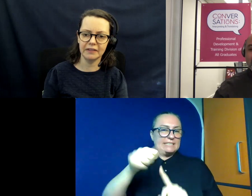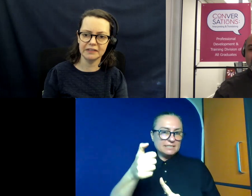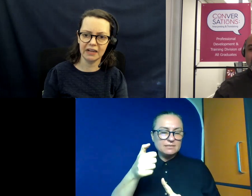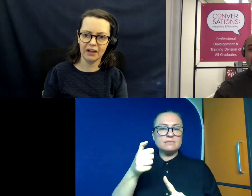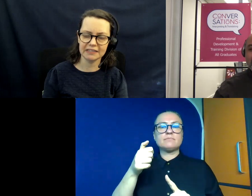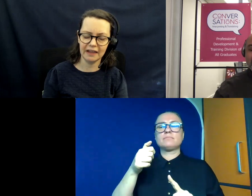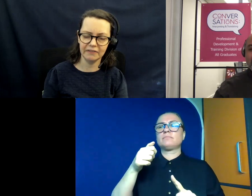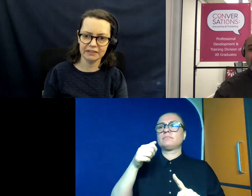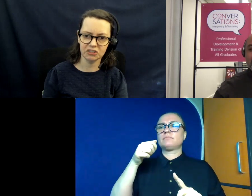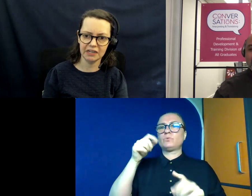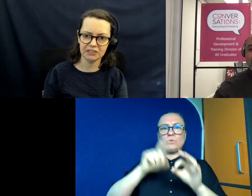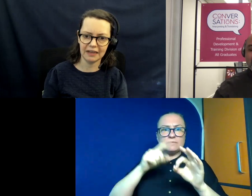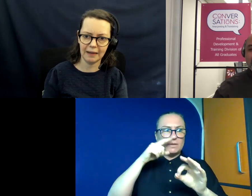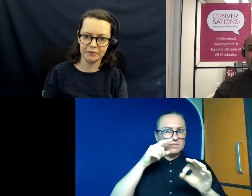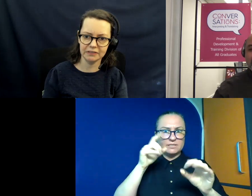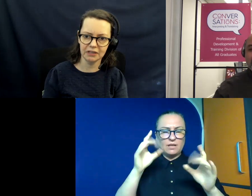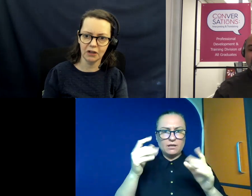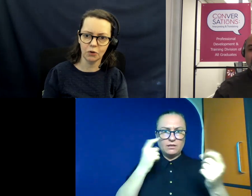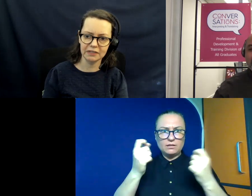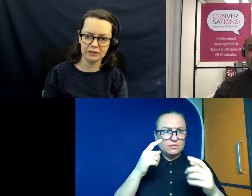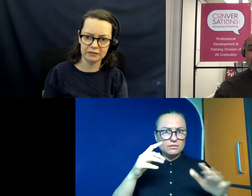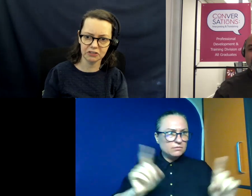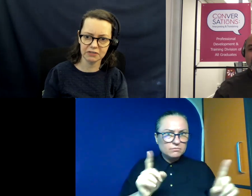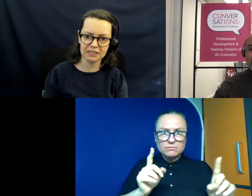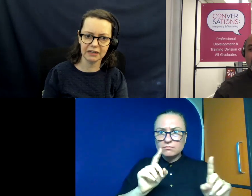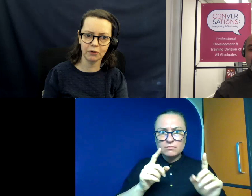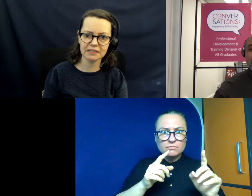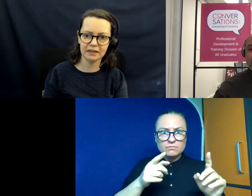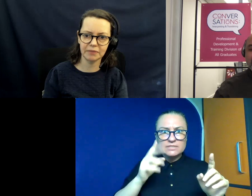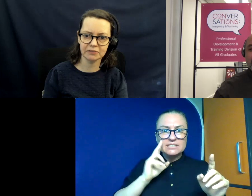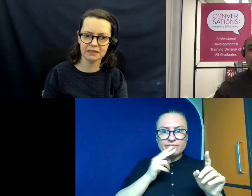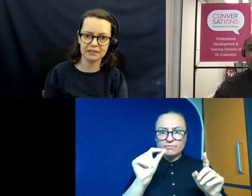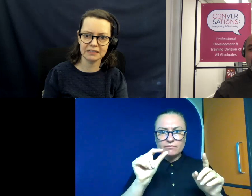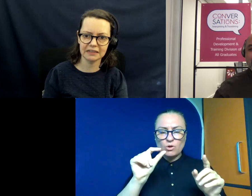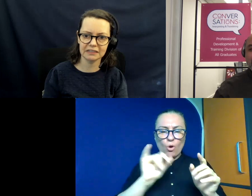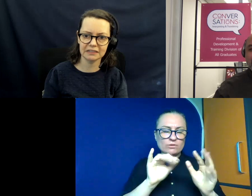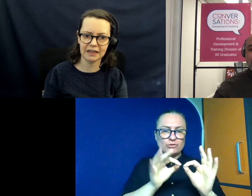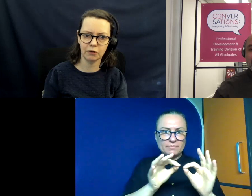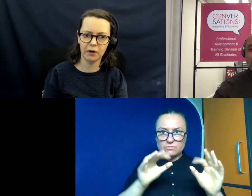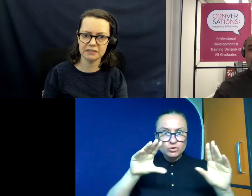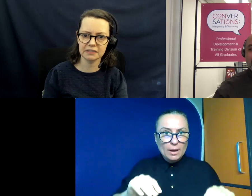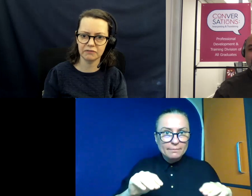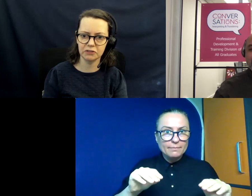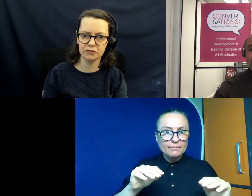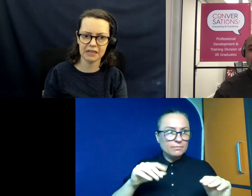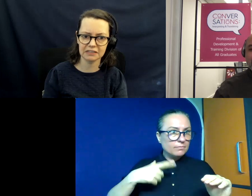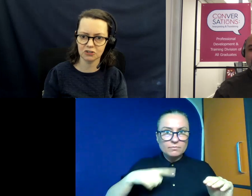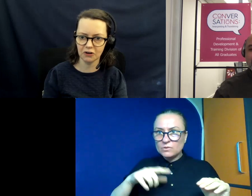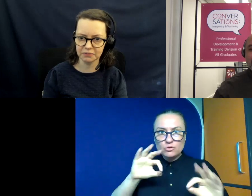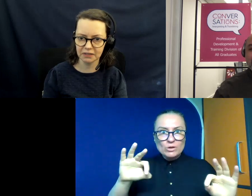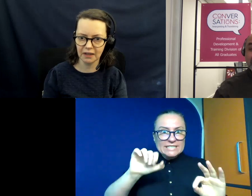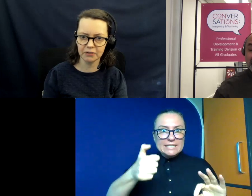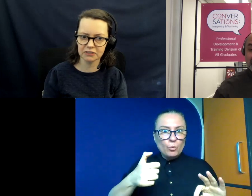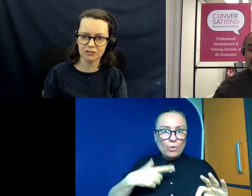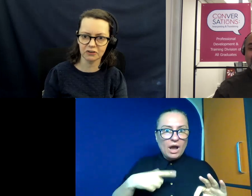by the daylight savings change that happened just recently. Queensland people started texting saying, "Where is the deaf news? Has it